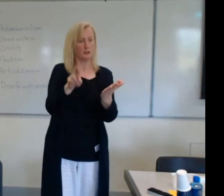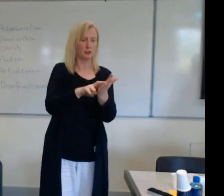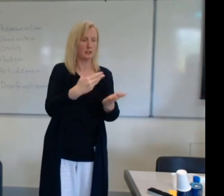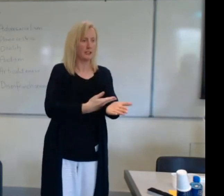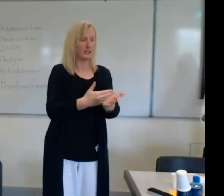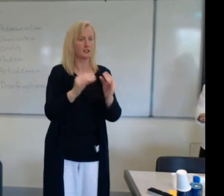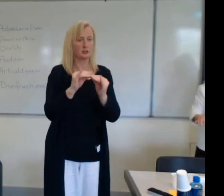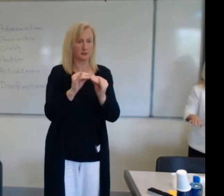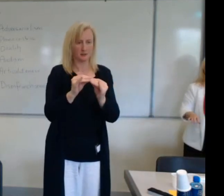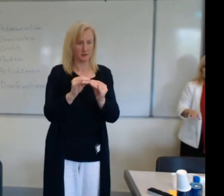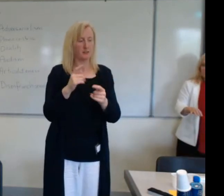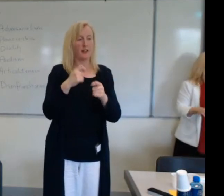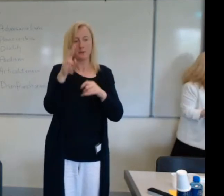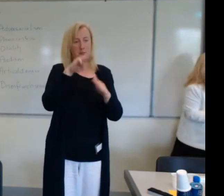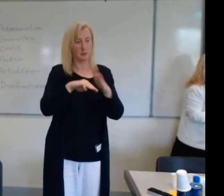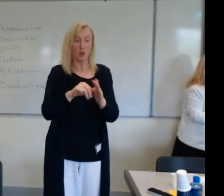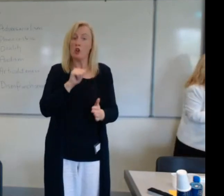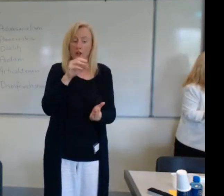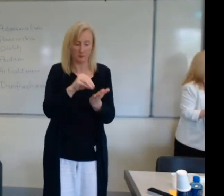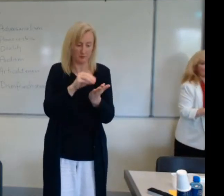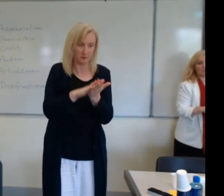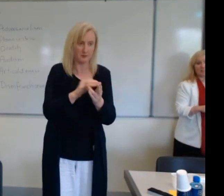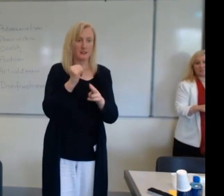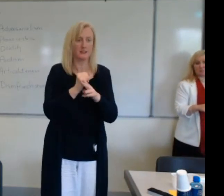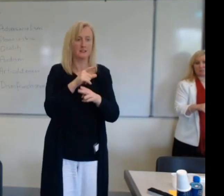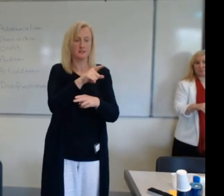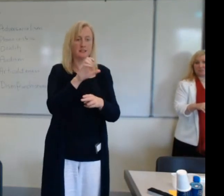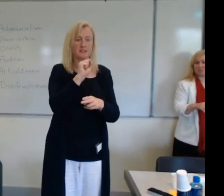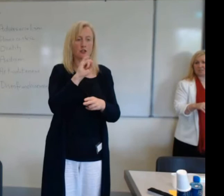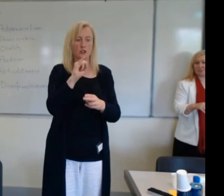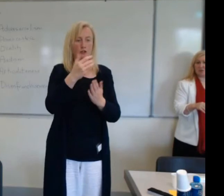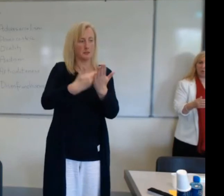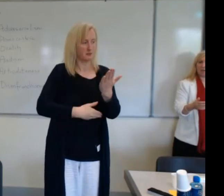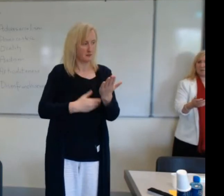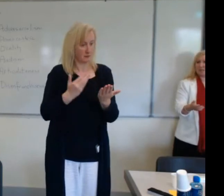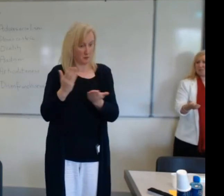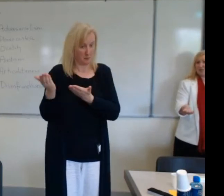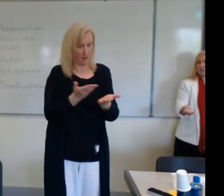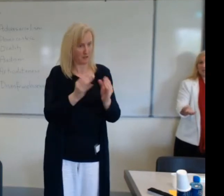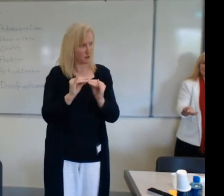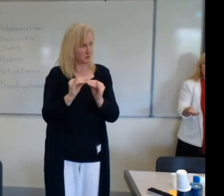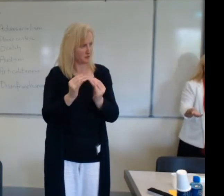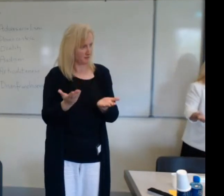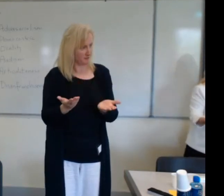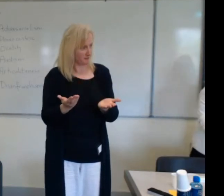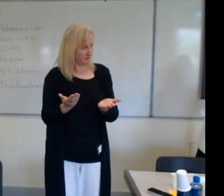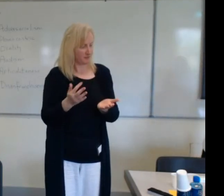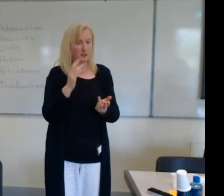make reference to that in the statutory instrument. So what about the legal basis for the provision of interpreters? Why are we not talking about this if we're serious